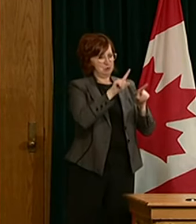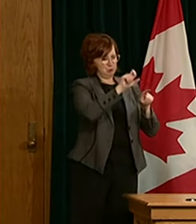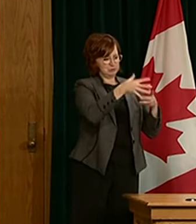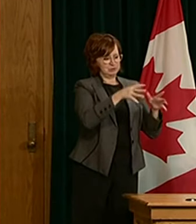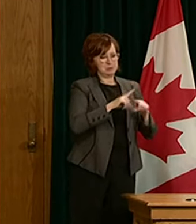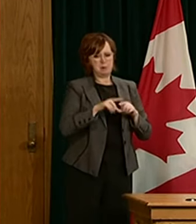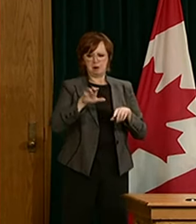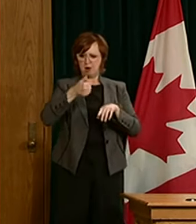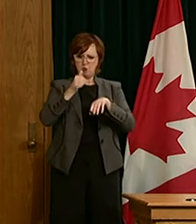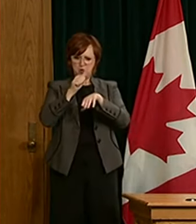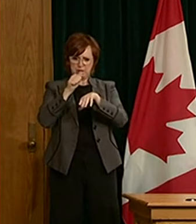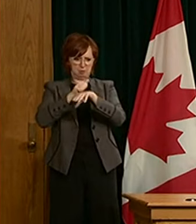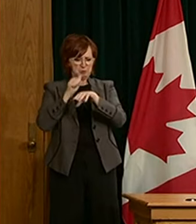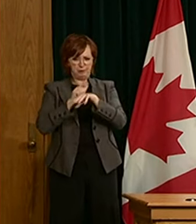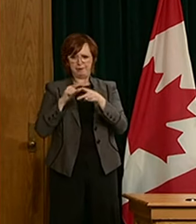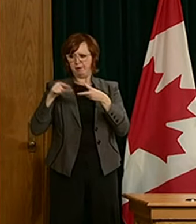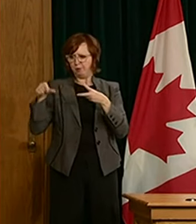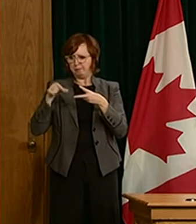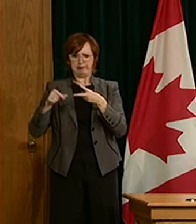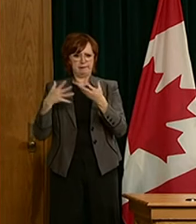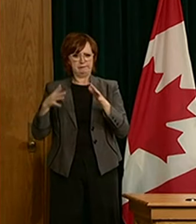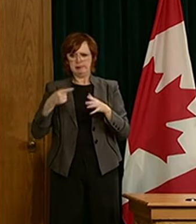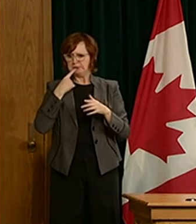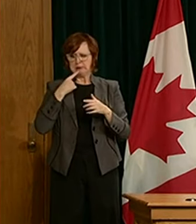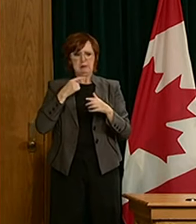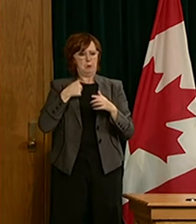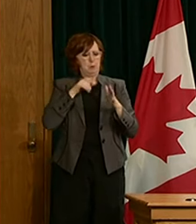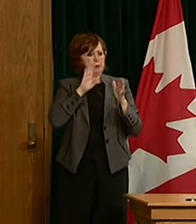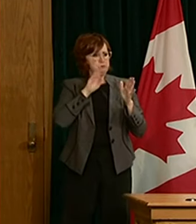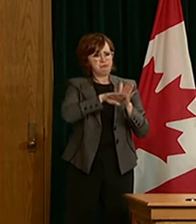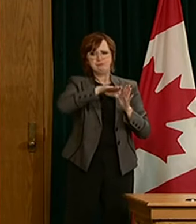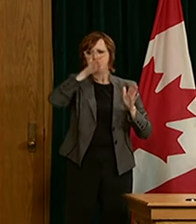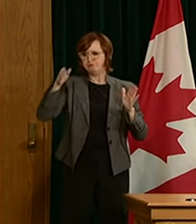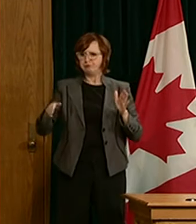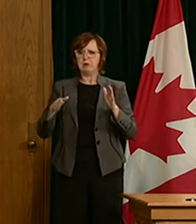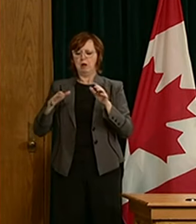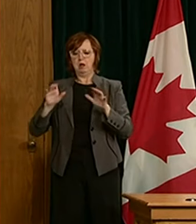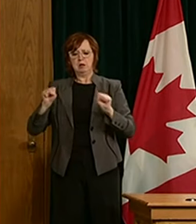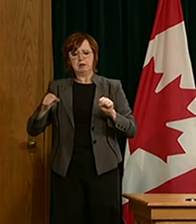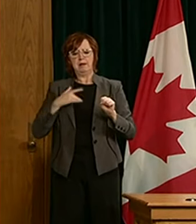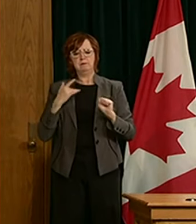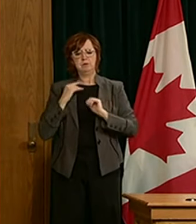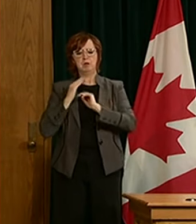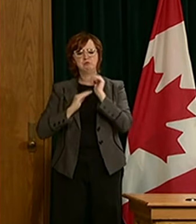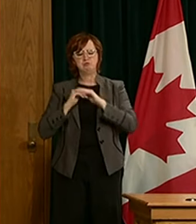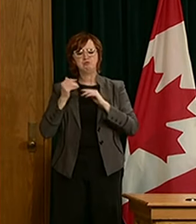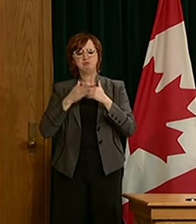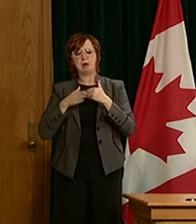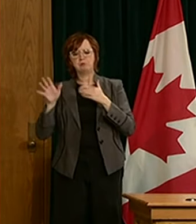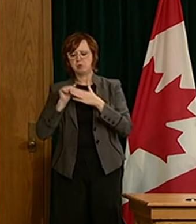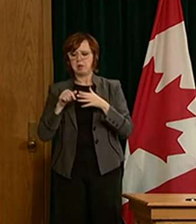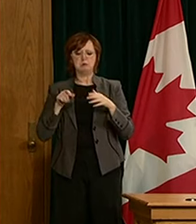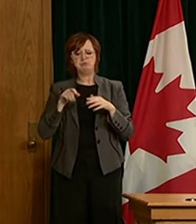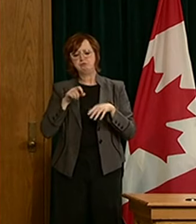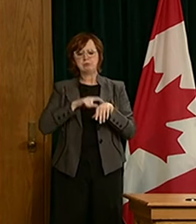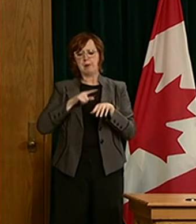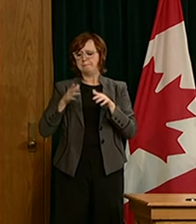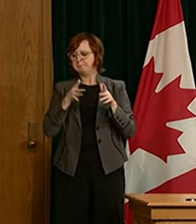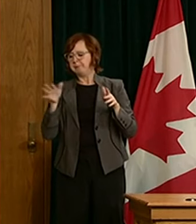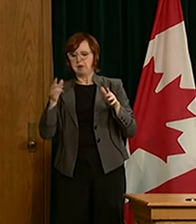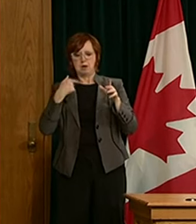able to say when they think their social distancing measures can be relaxed. So why will you not tell people, even on